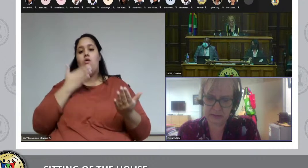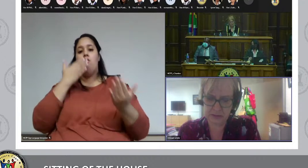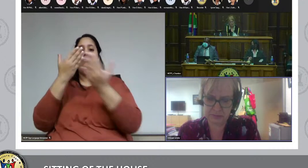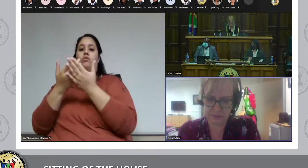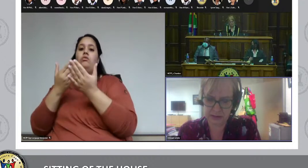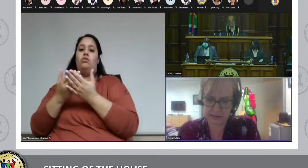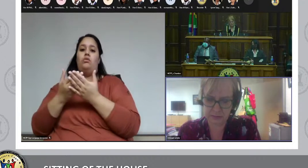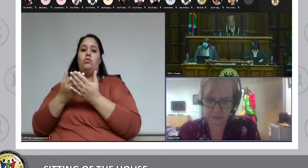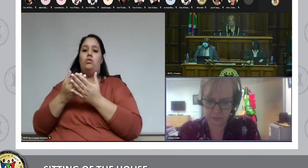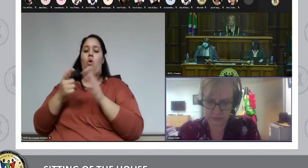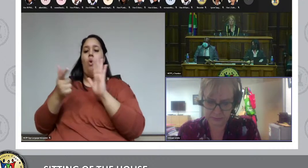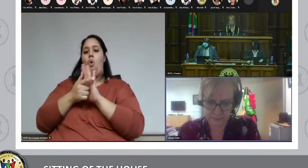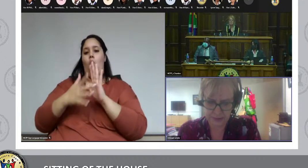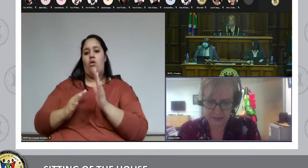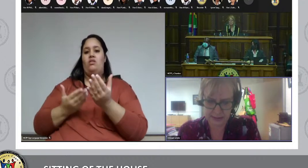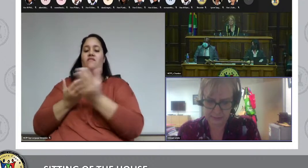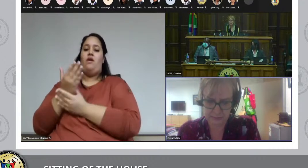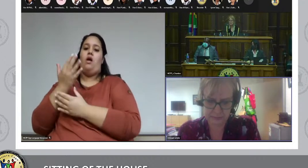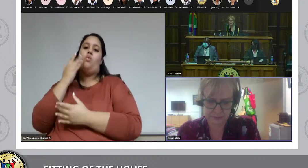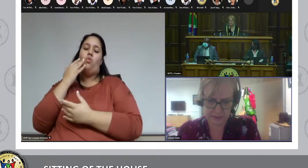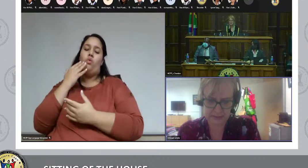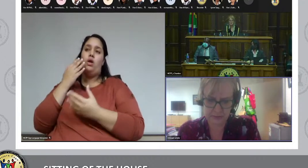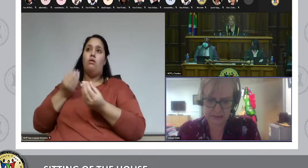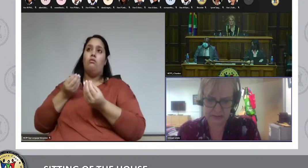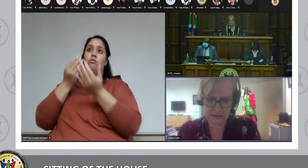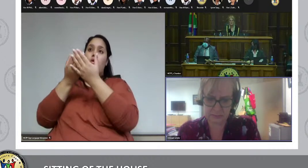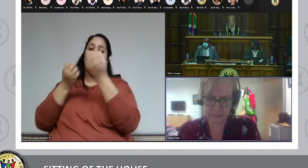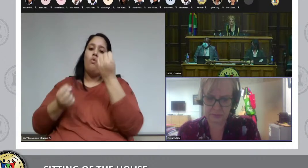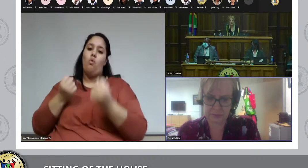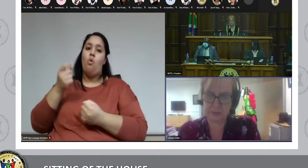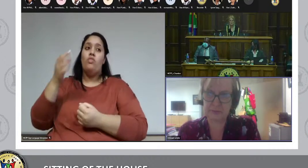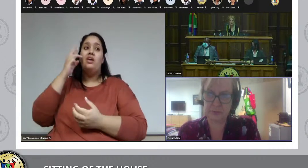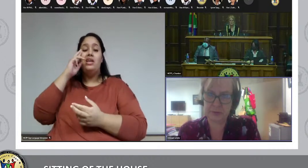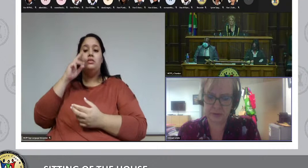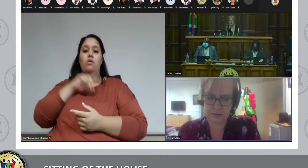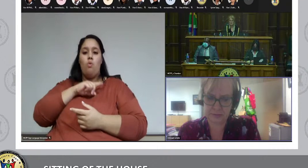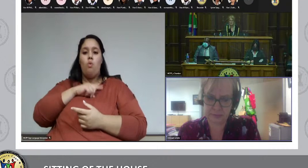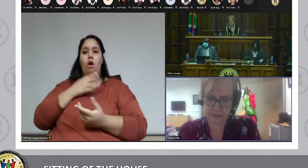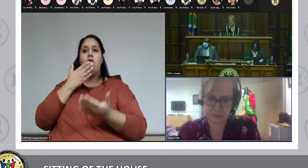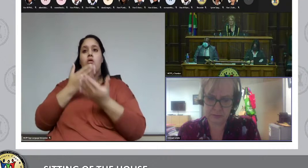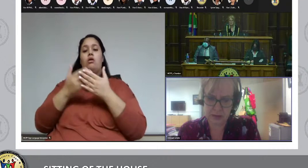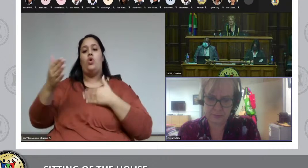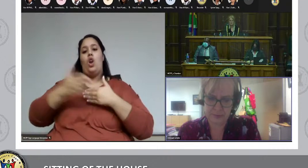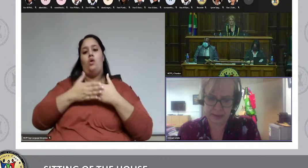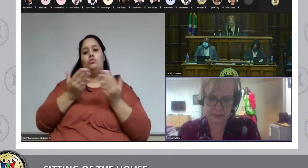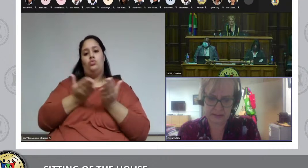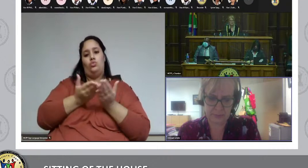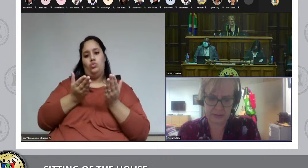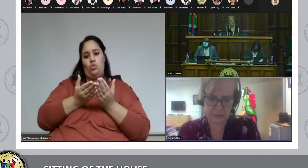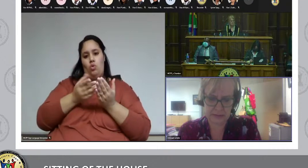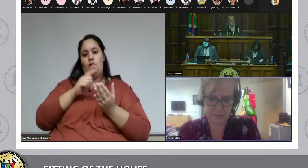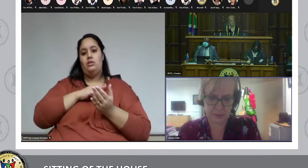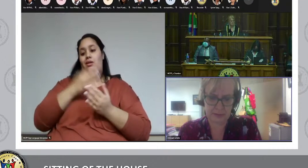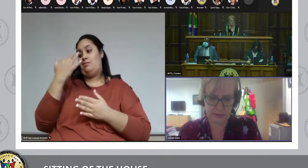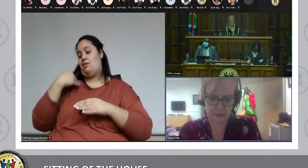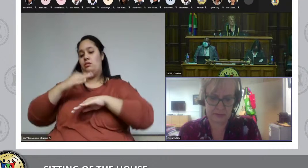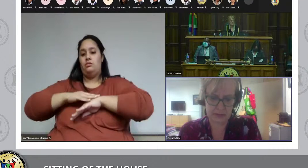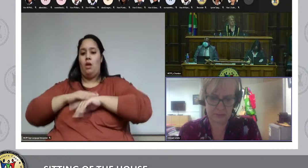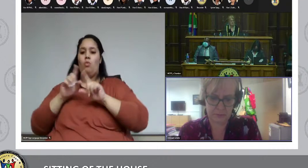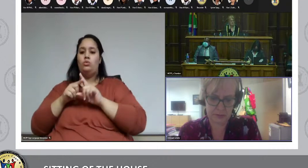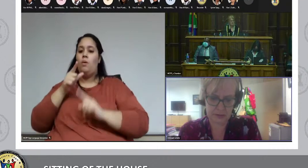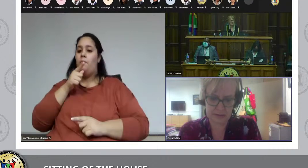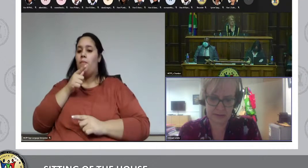State Attorney to be filed at court. That record reflects the reasons that were put forward for the closure of the school at the time, as well as the public